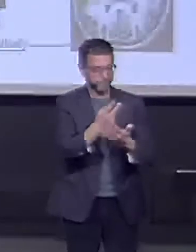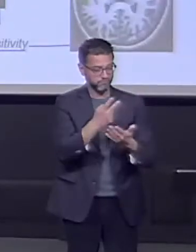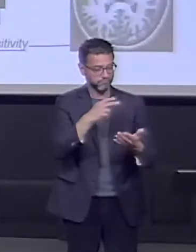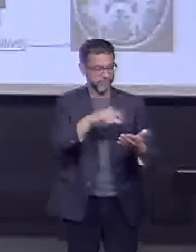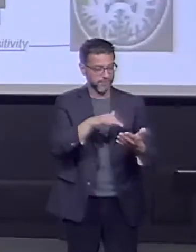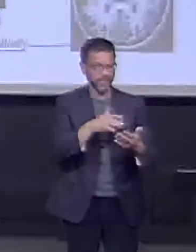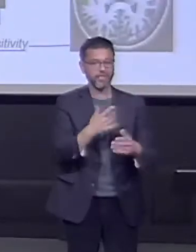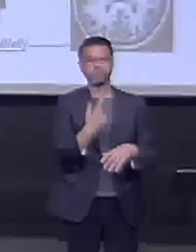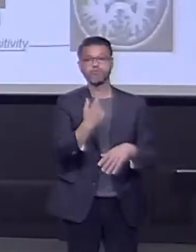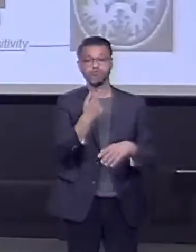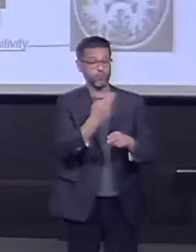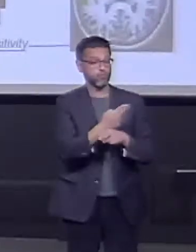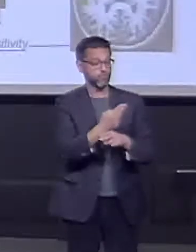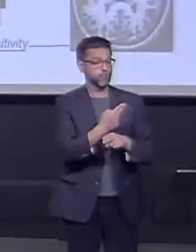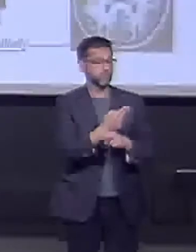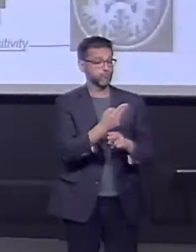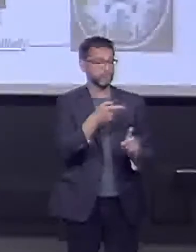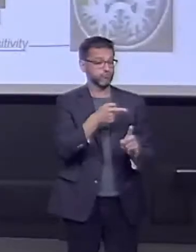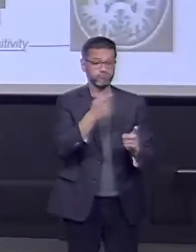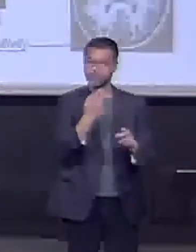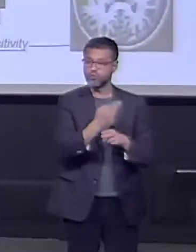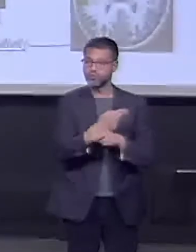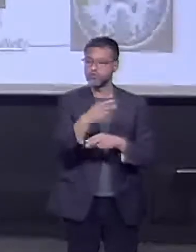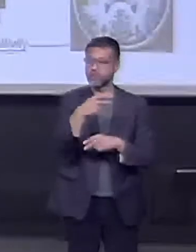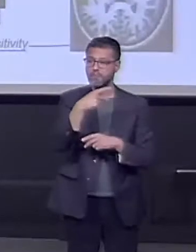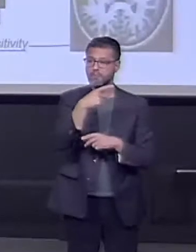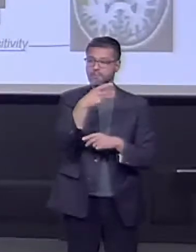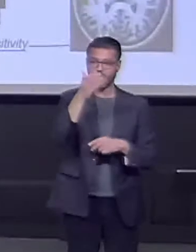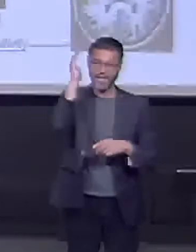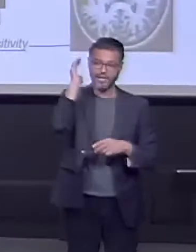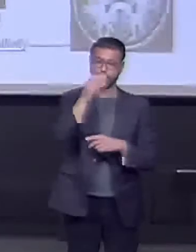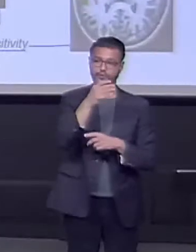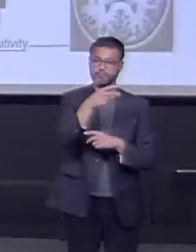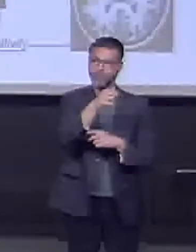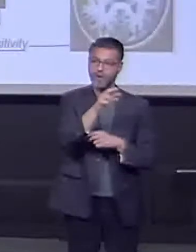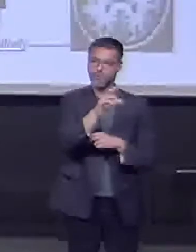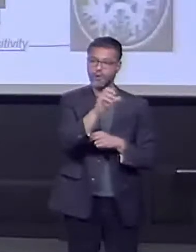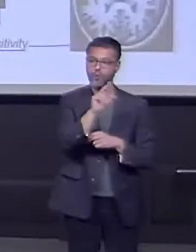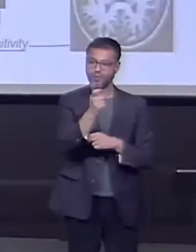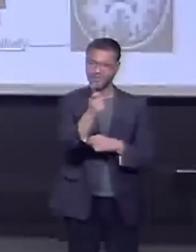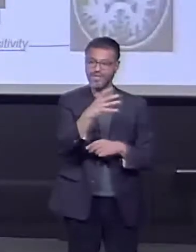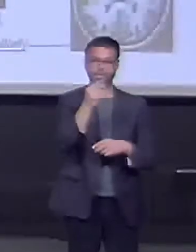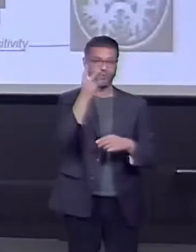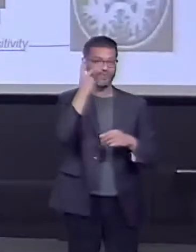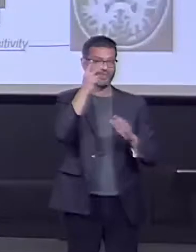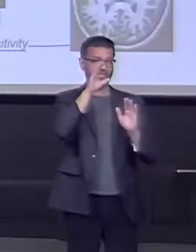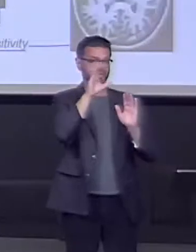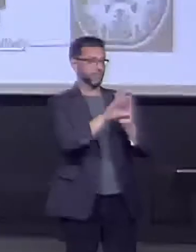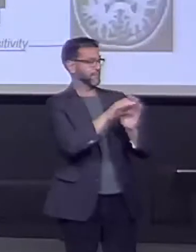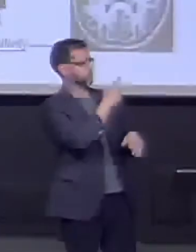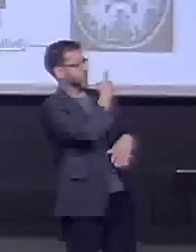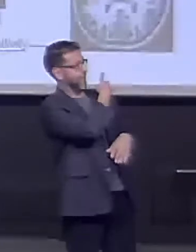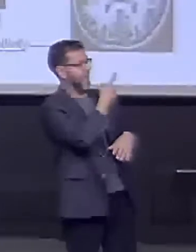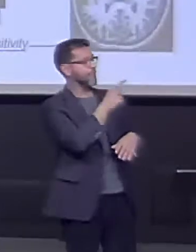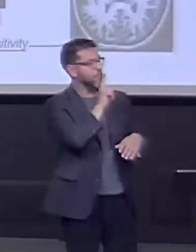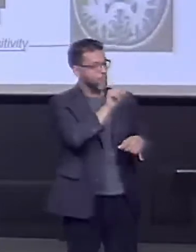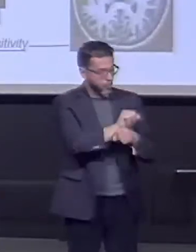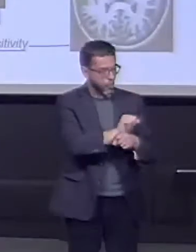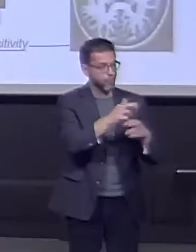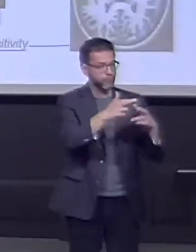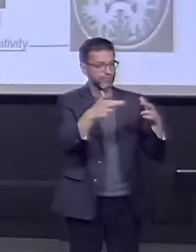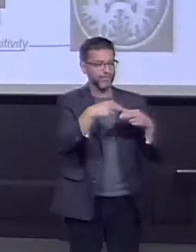primary auditory cortex, and there's belt cortex out here. It's a horizontal view. And there are regions in the lateral superior